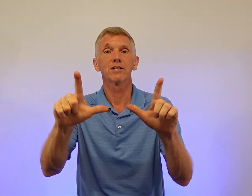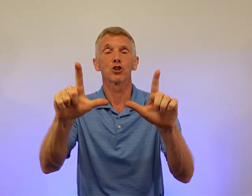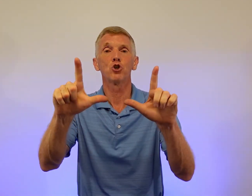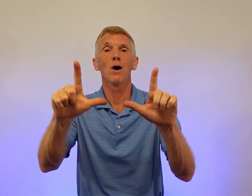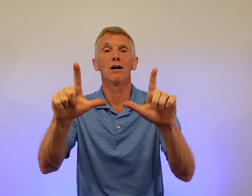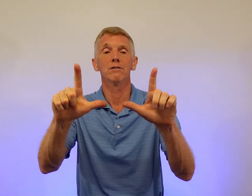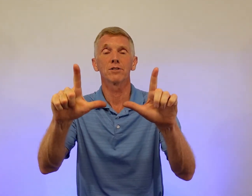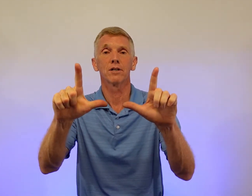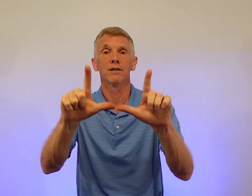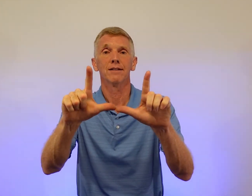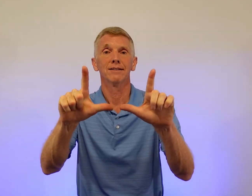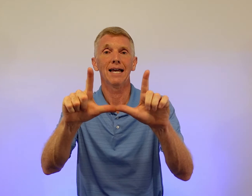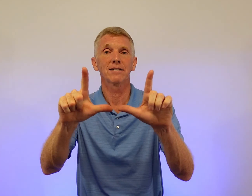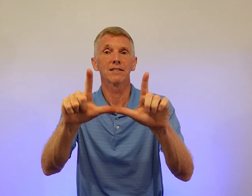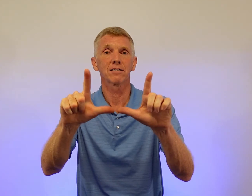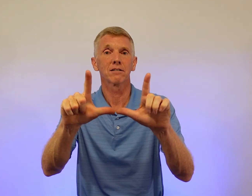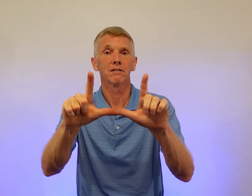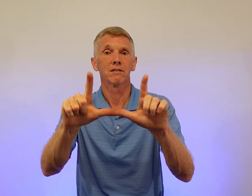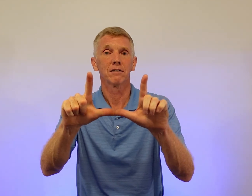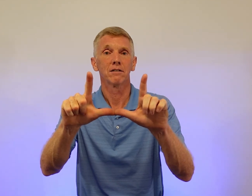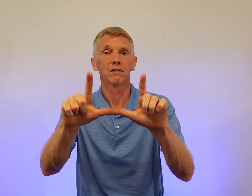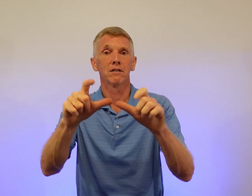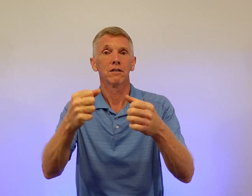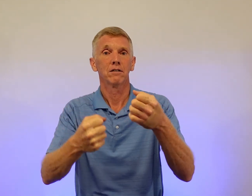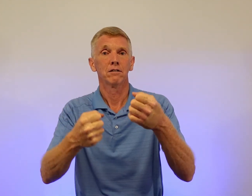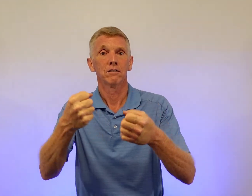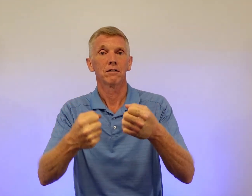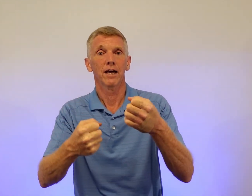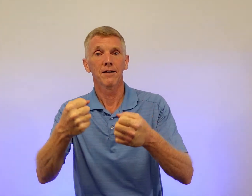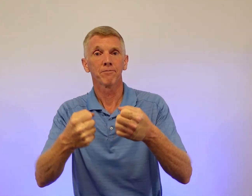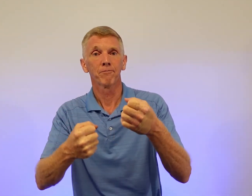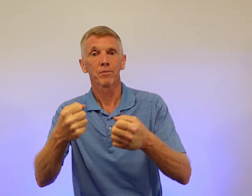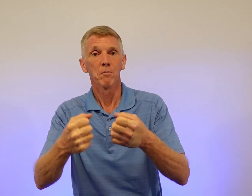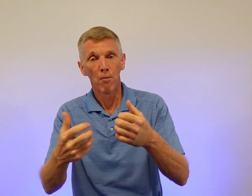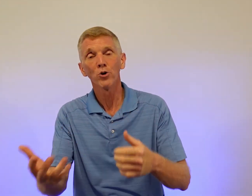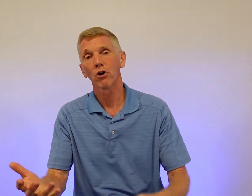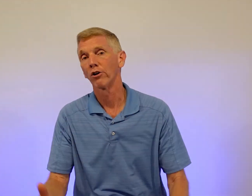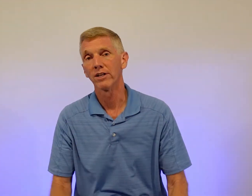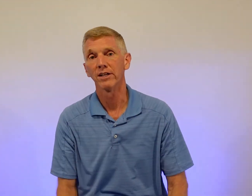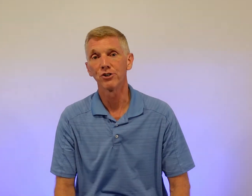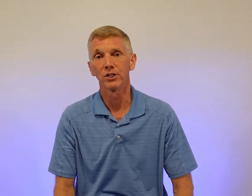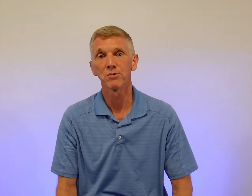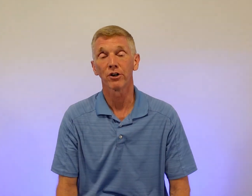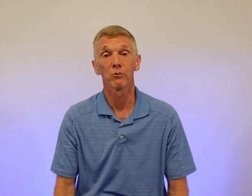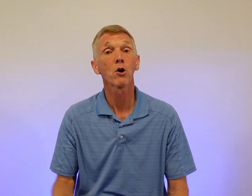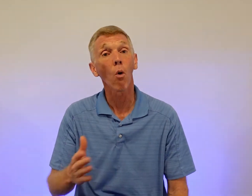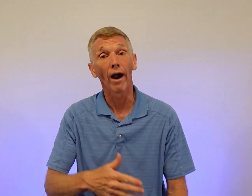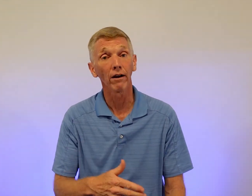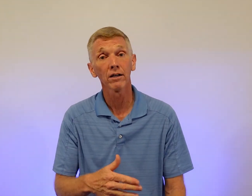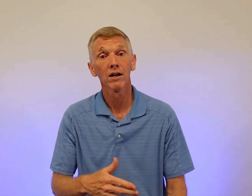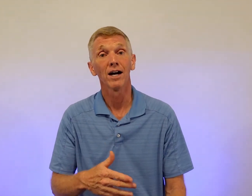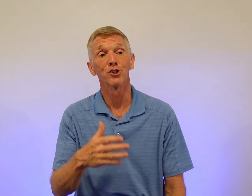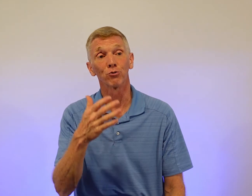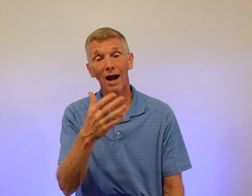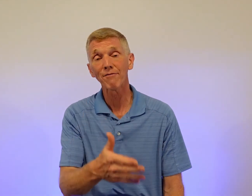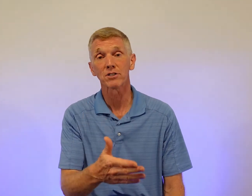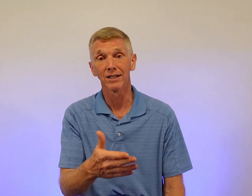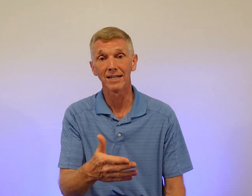2 L's, license. Okay? Most car dealerships are going to require a driver's